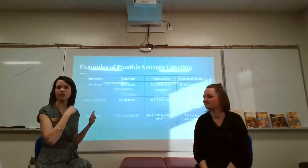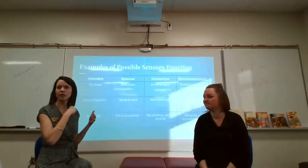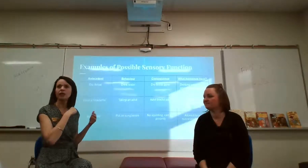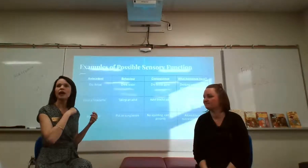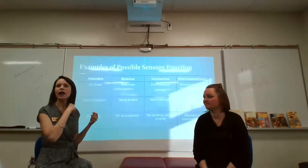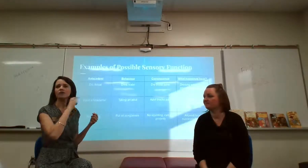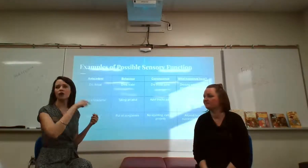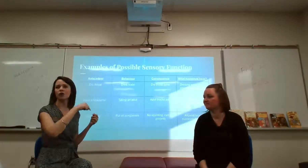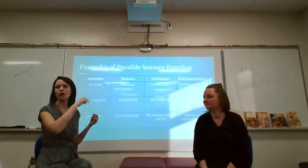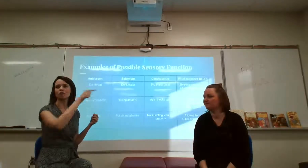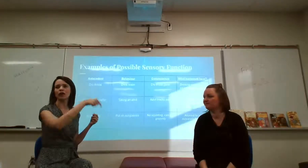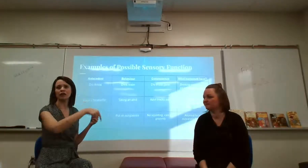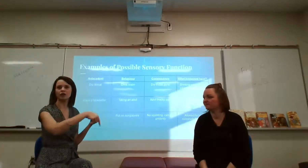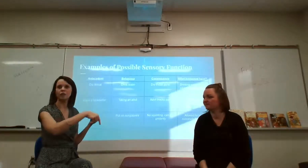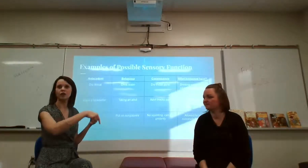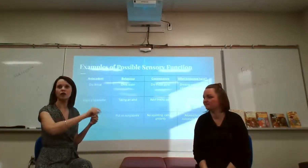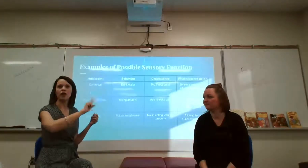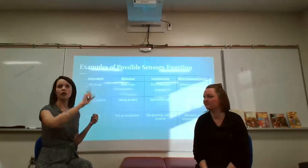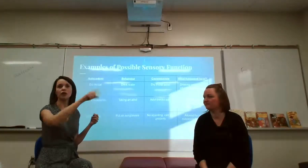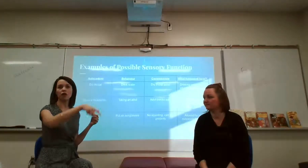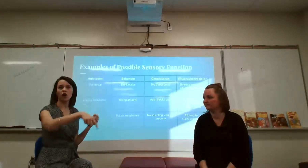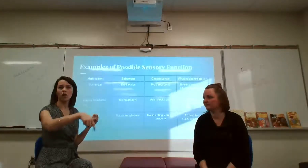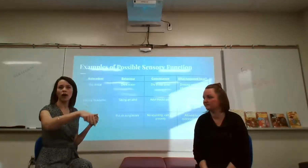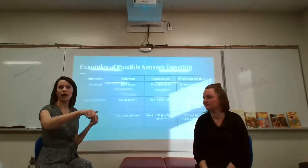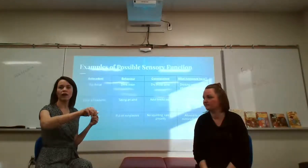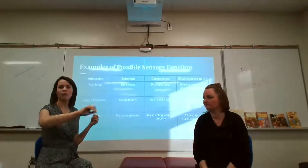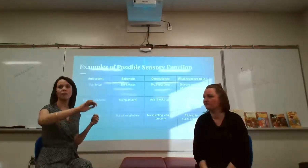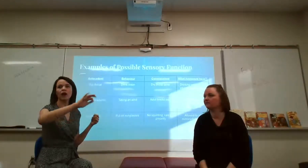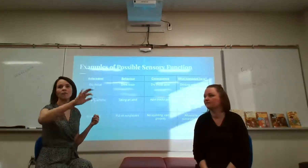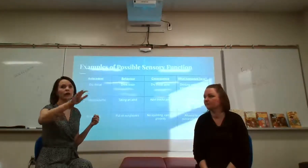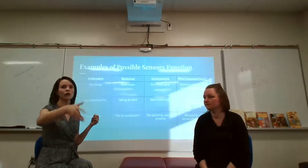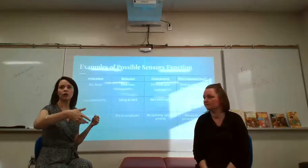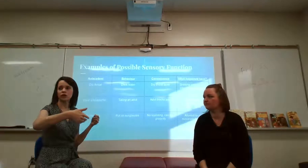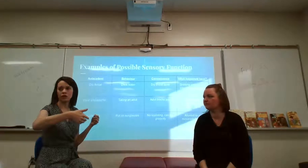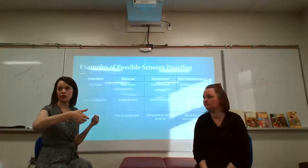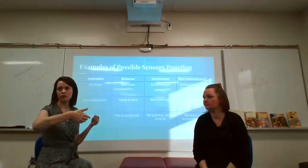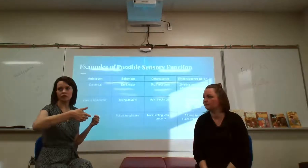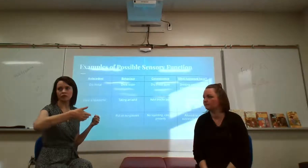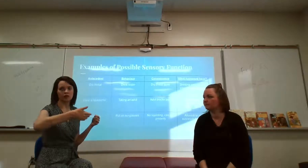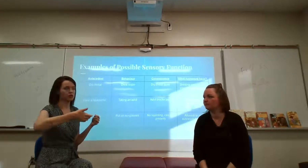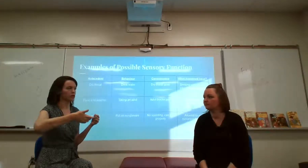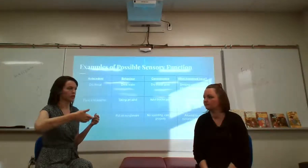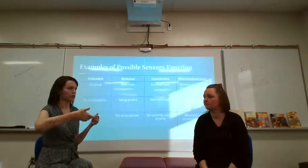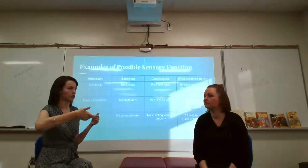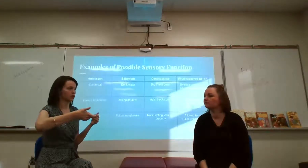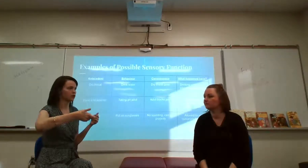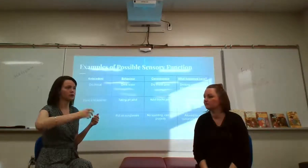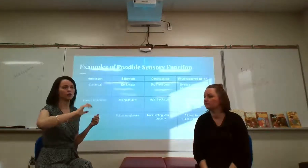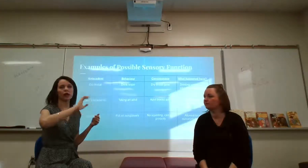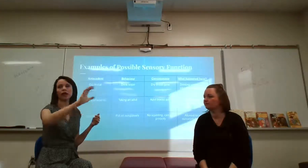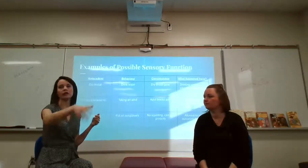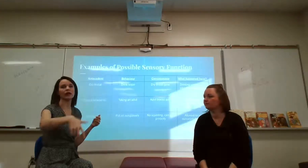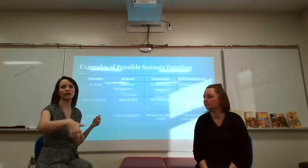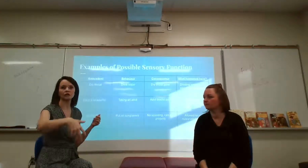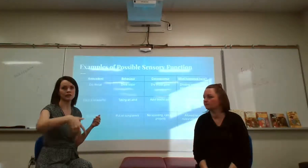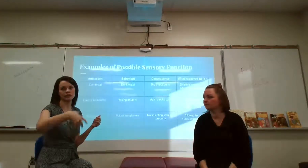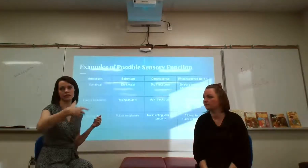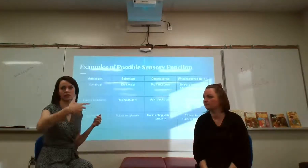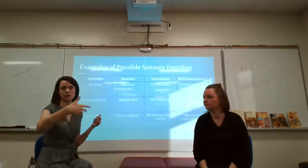condition, and so him getting in trouble, going in the hallway, getting a one-to-one discussion with the teacher or the principal, and then sitting on his phone